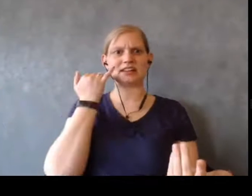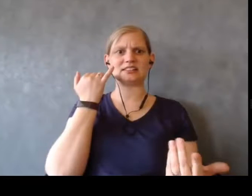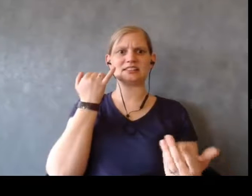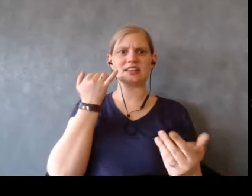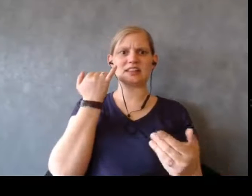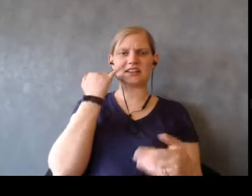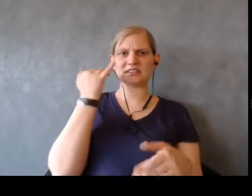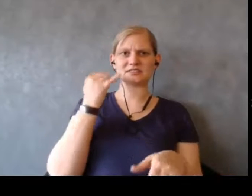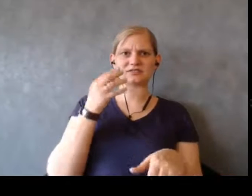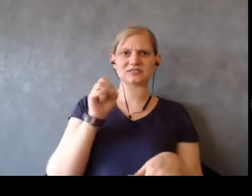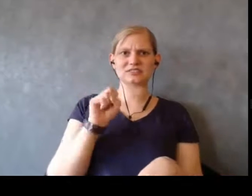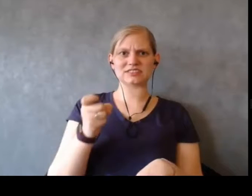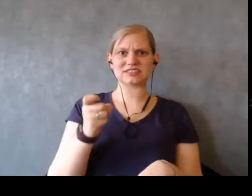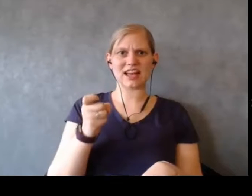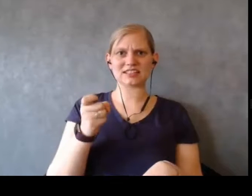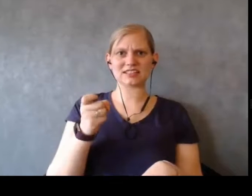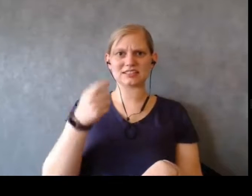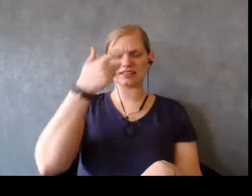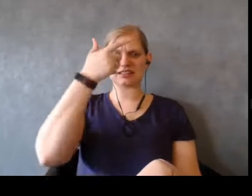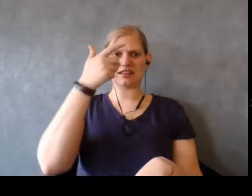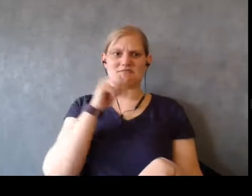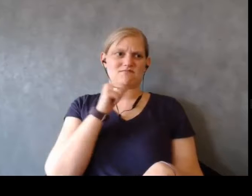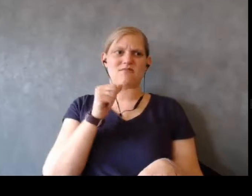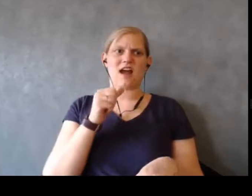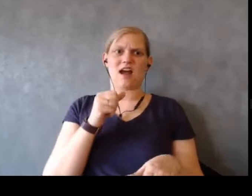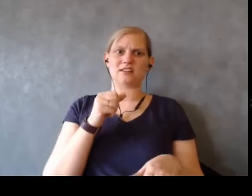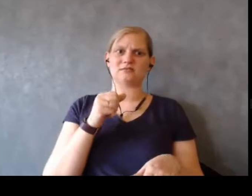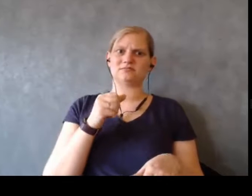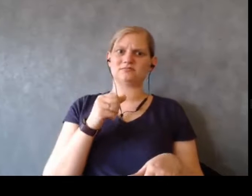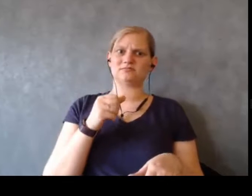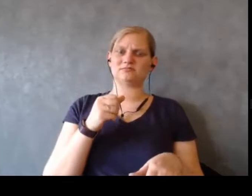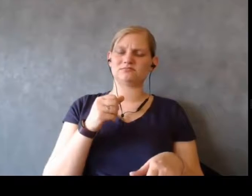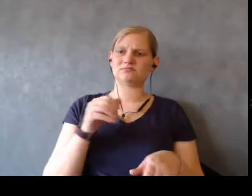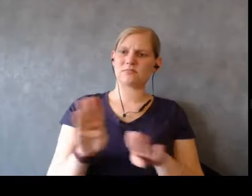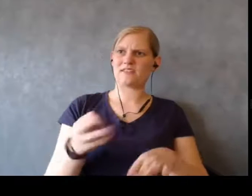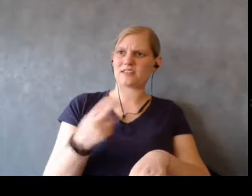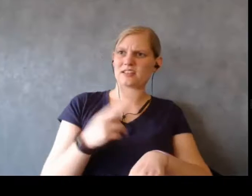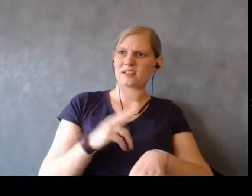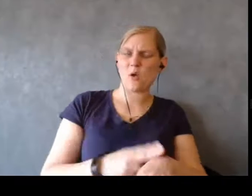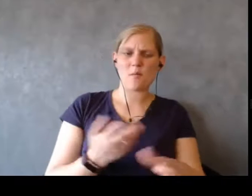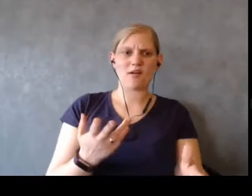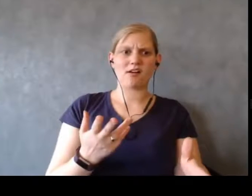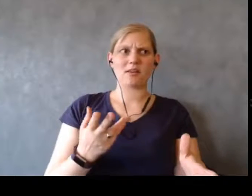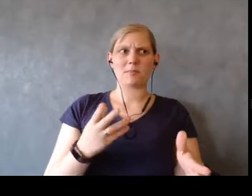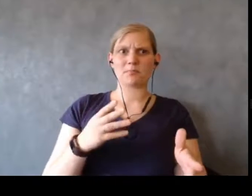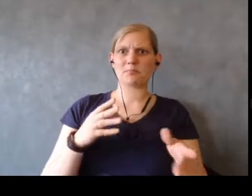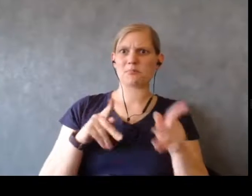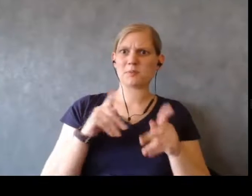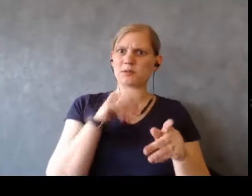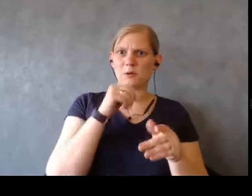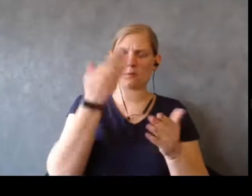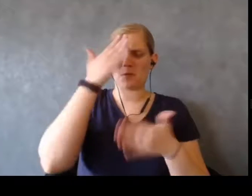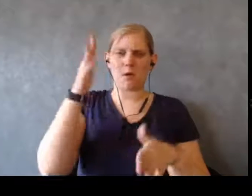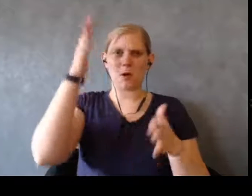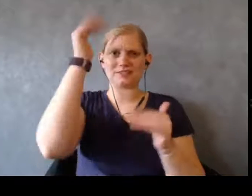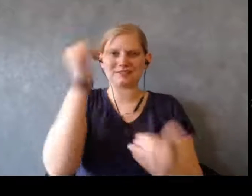don't even know what's true about sex because we're not talking about it. And a few years ago, our research team found that 30% of women in the